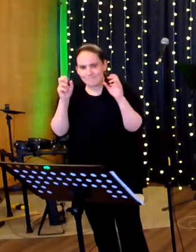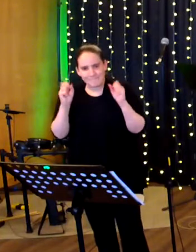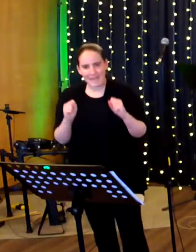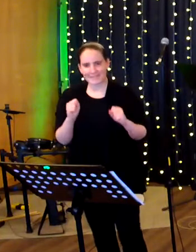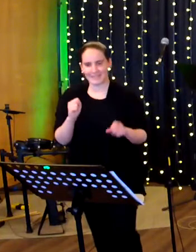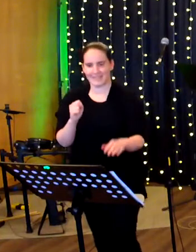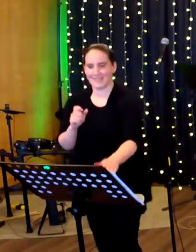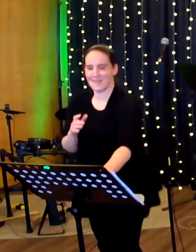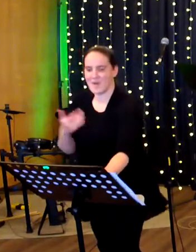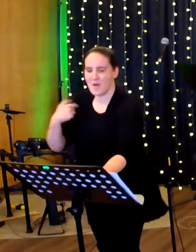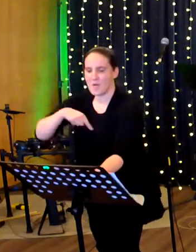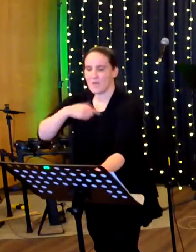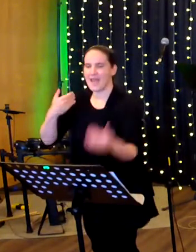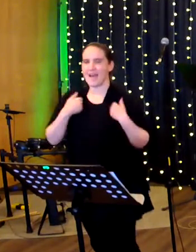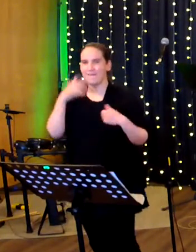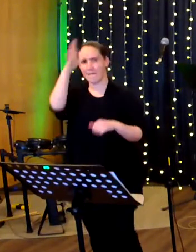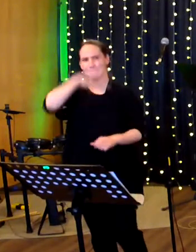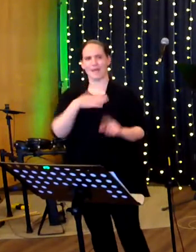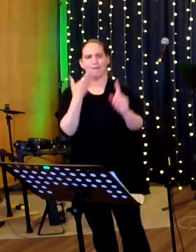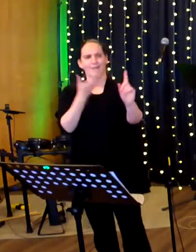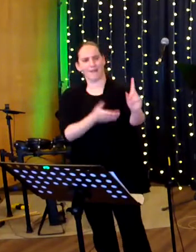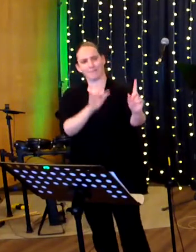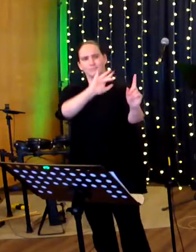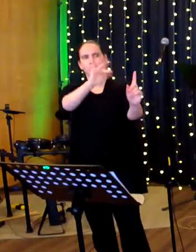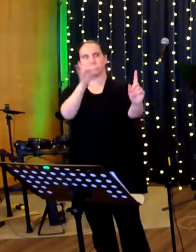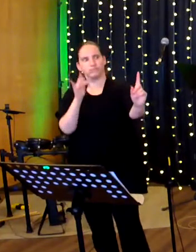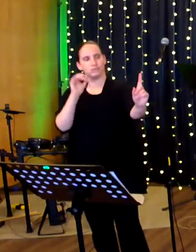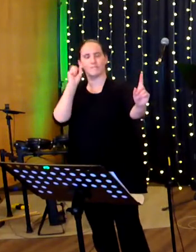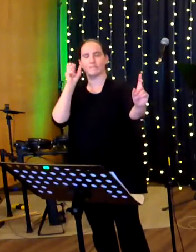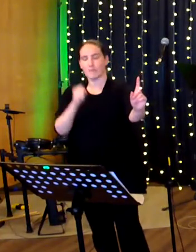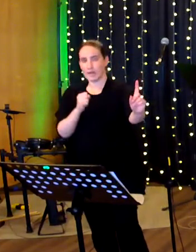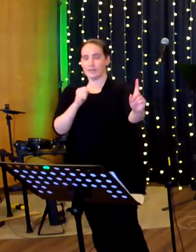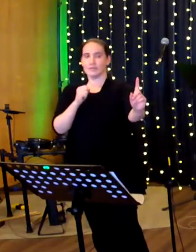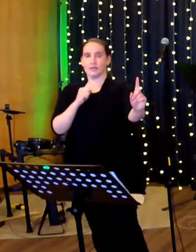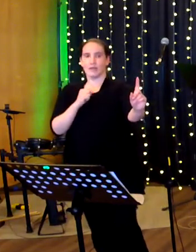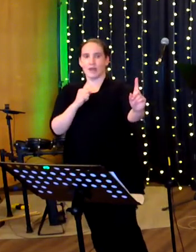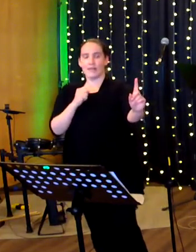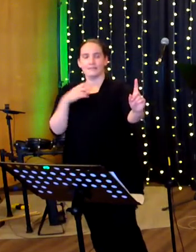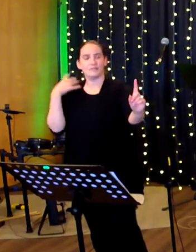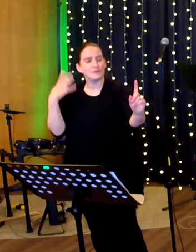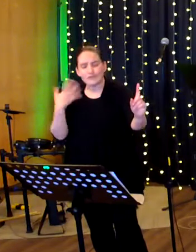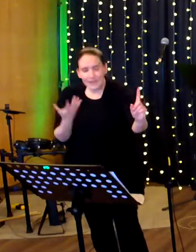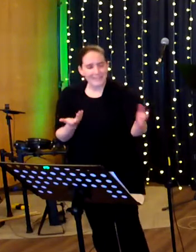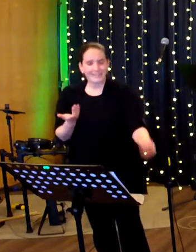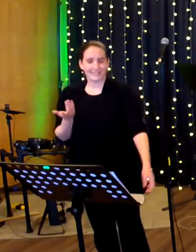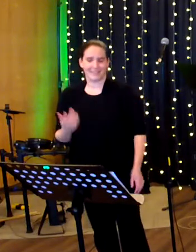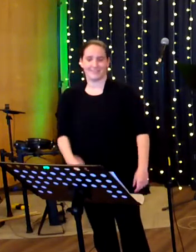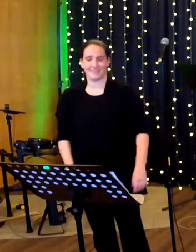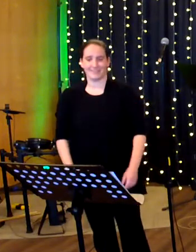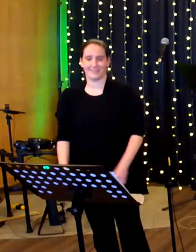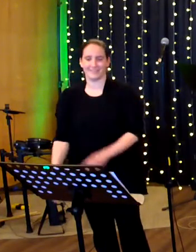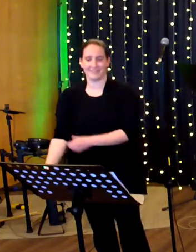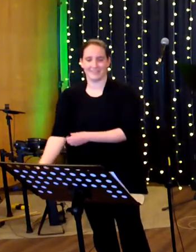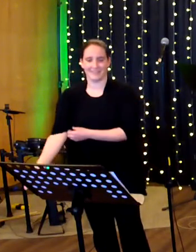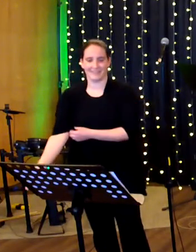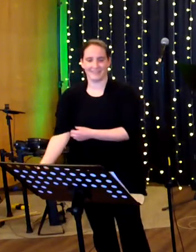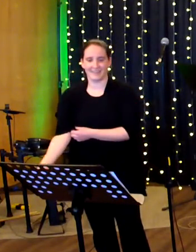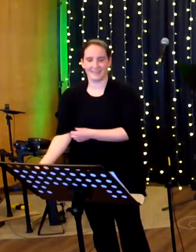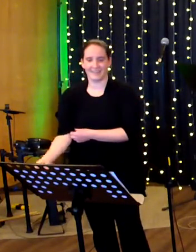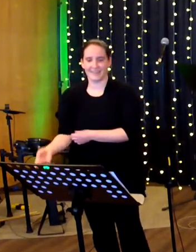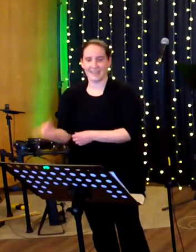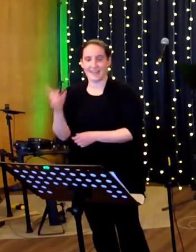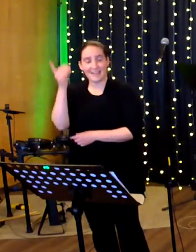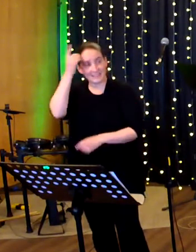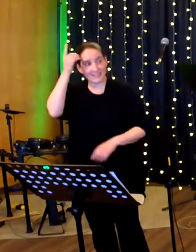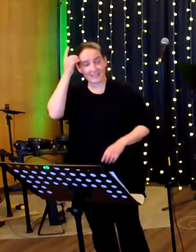you know, he's got this burning eyes and lightning face. I mean, this is just insane stuff. And all of Daniel's